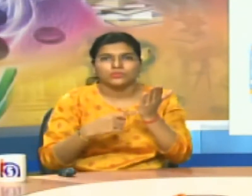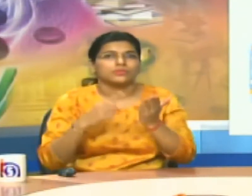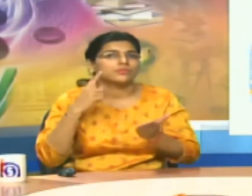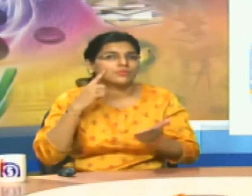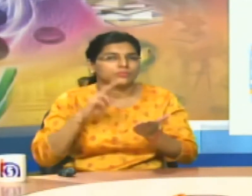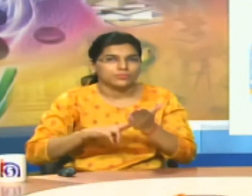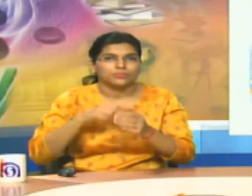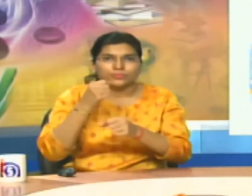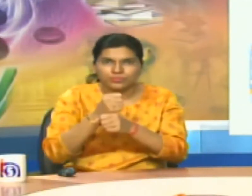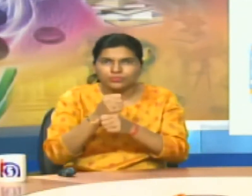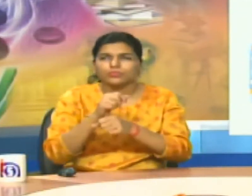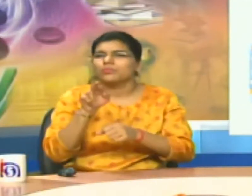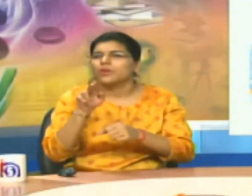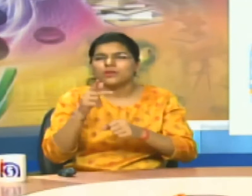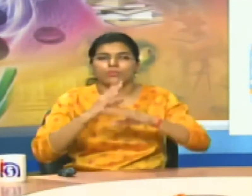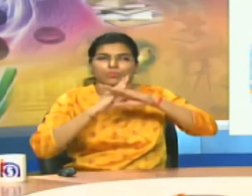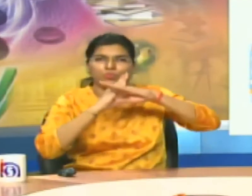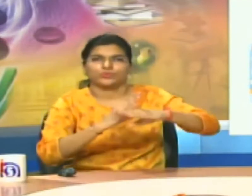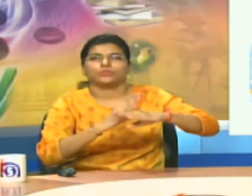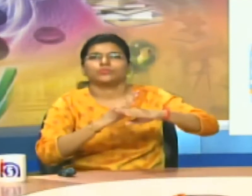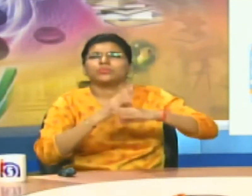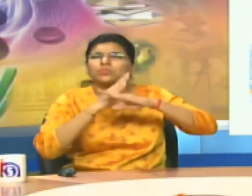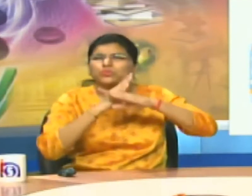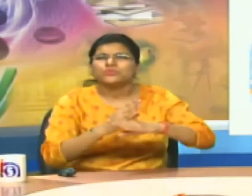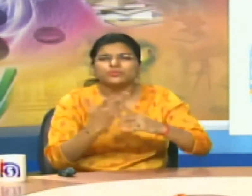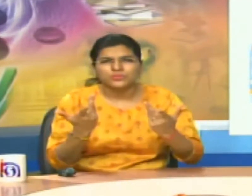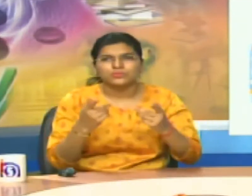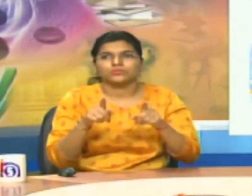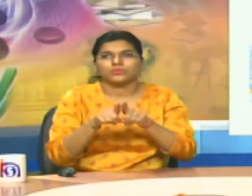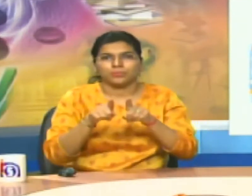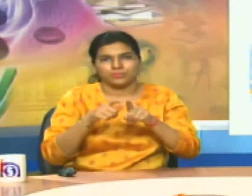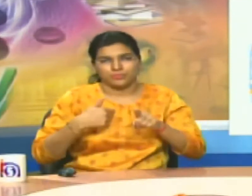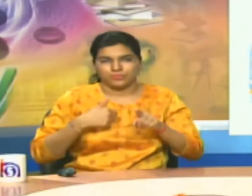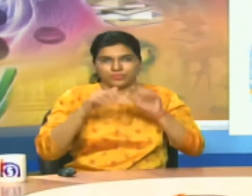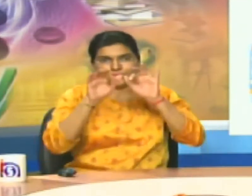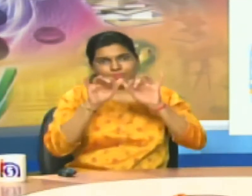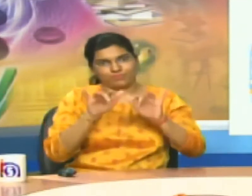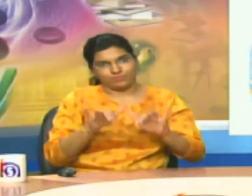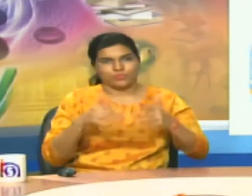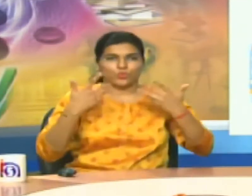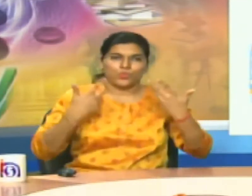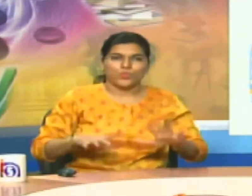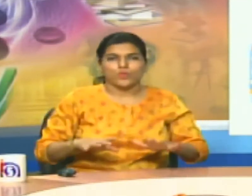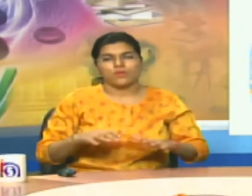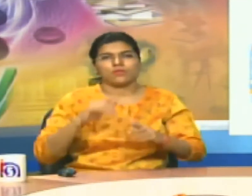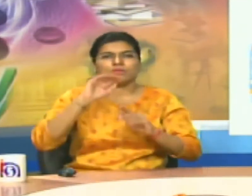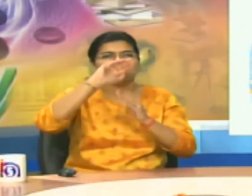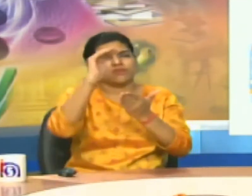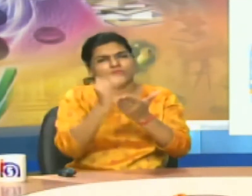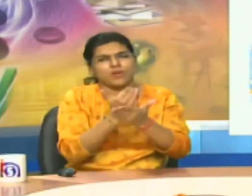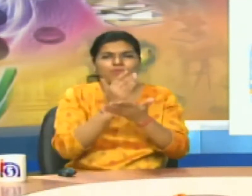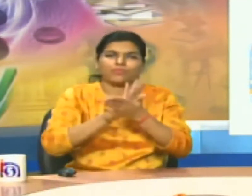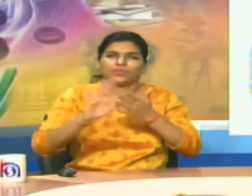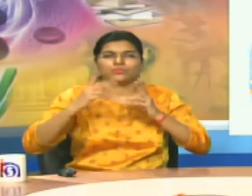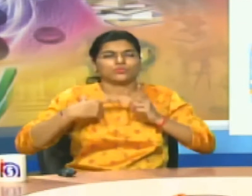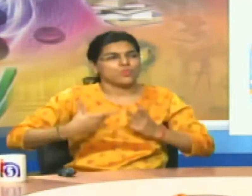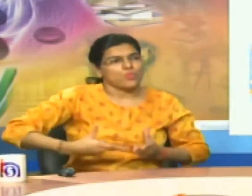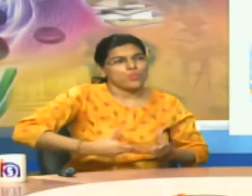that is protect sheet, through this protect sheet option. Like we have, if in case